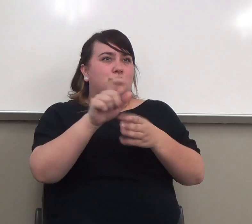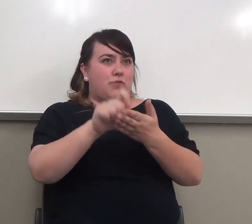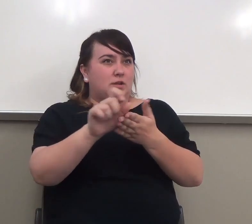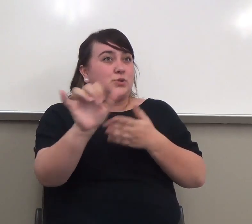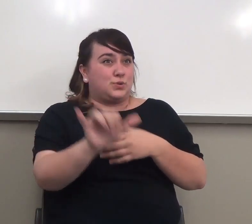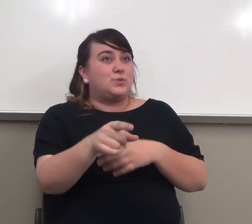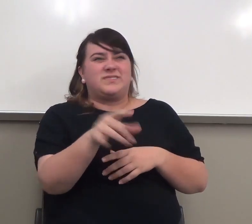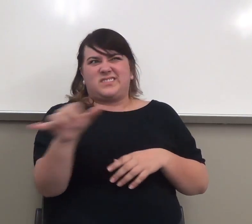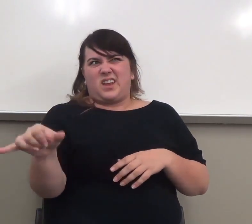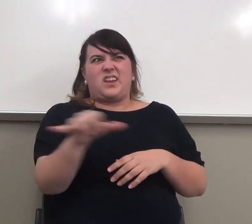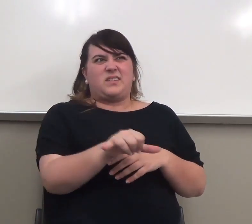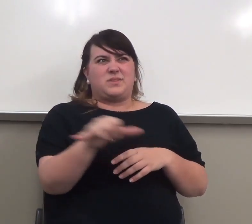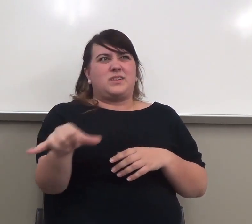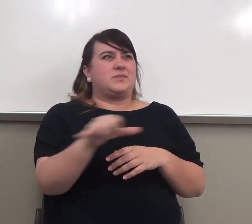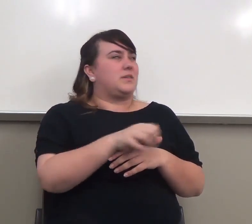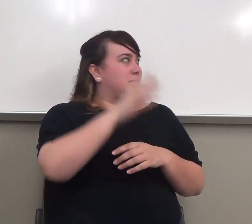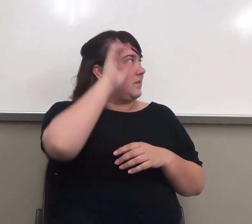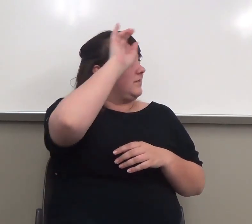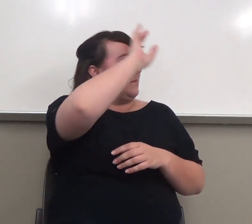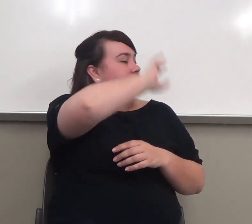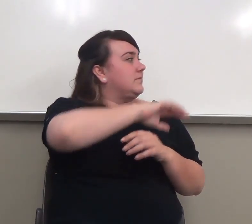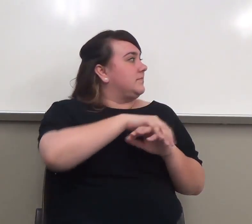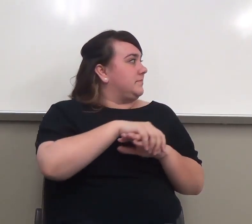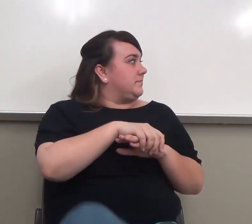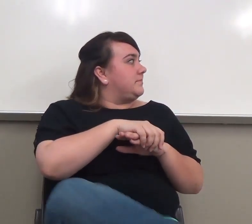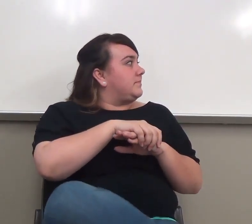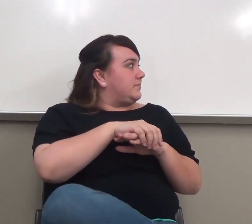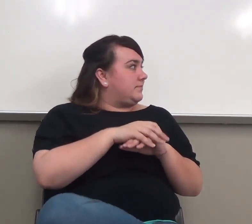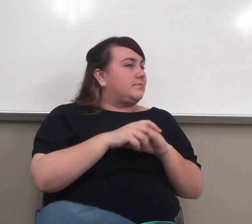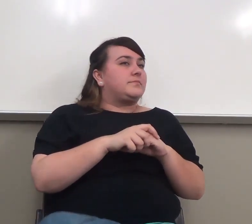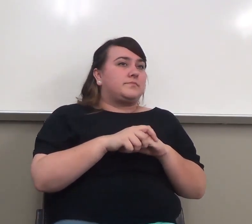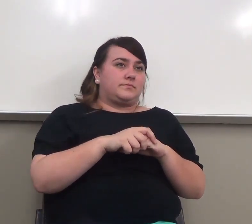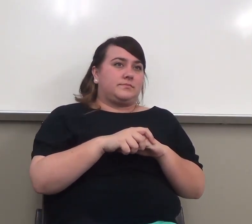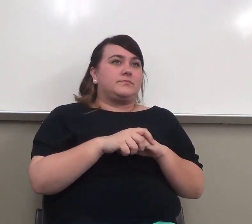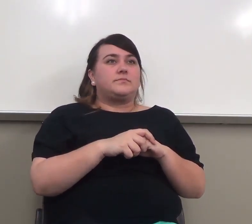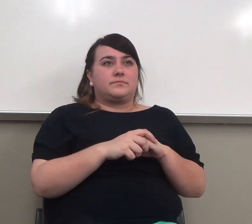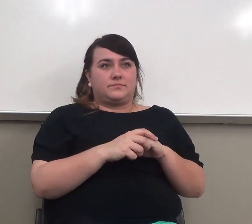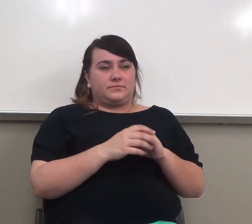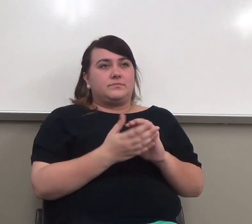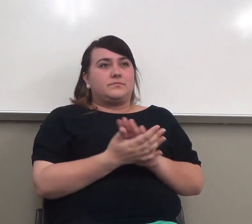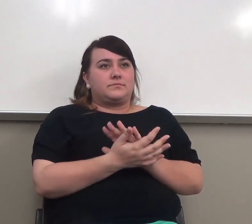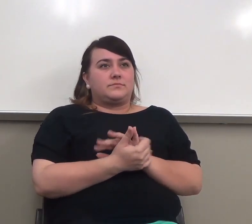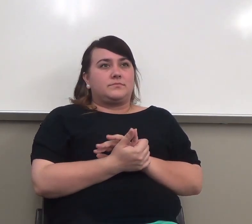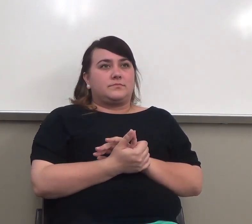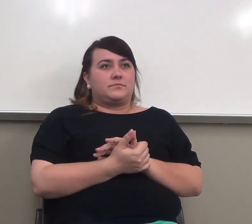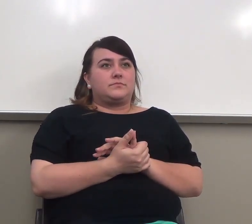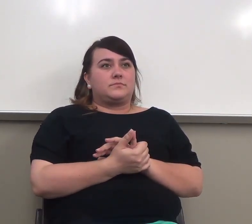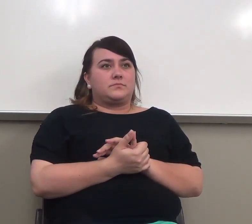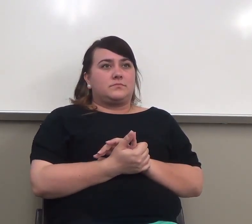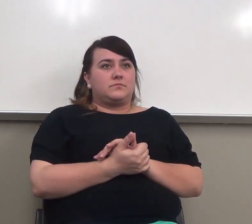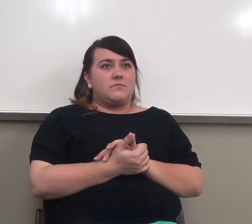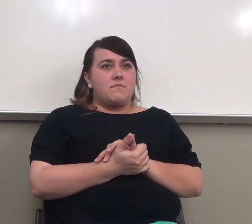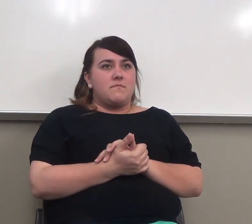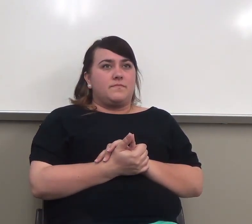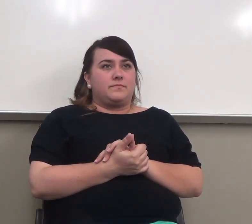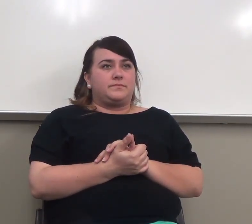writing. You have to take a slightly different tone. Right, you have to write more professional, right? Yes, exactly, good. And that's another